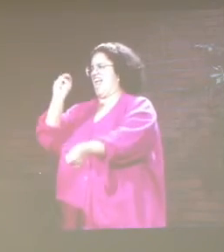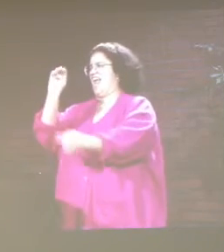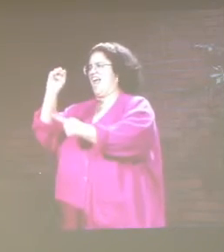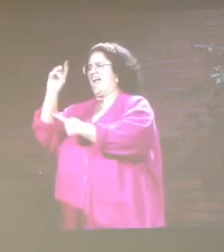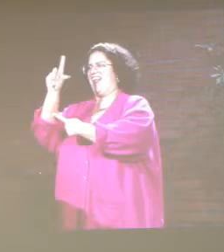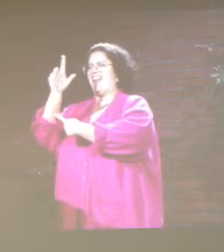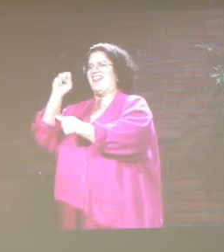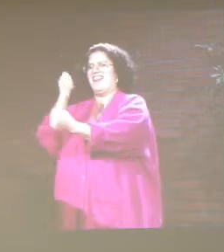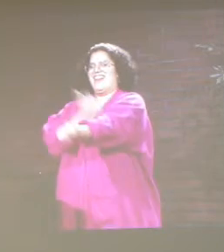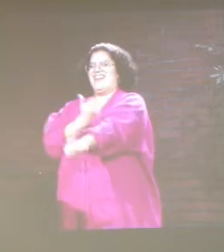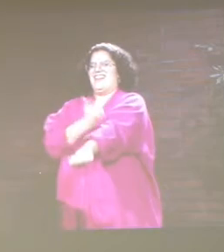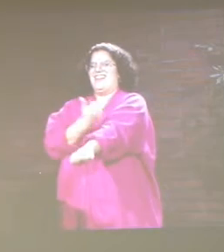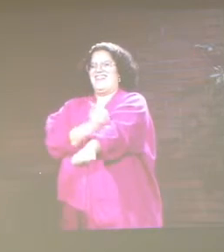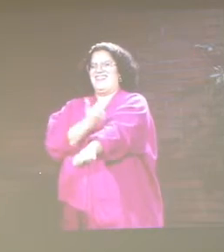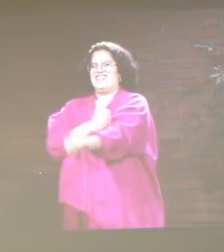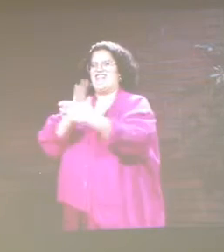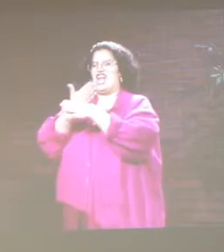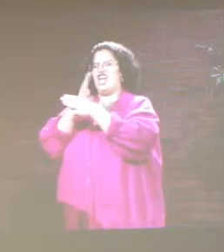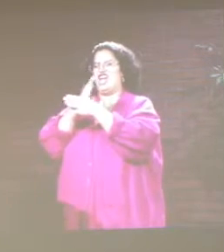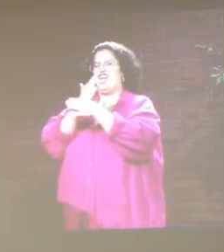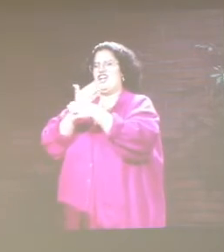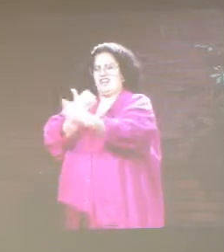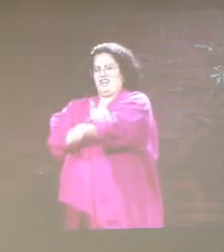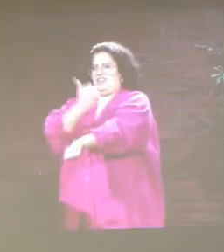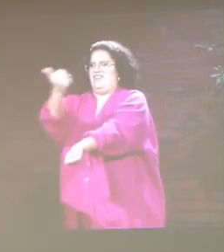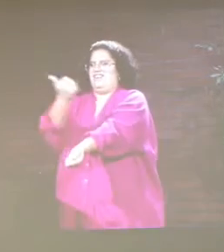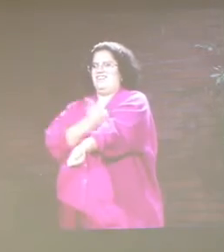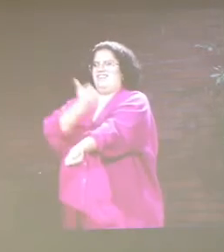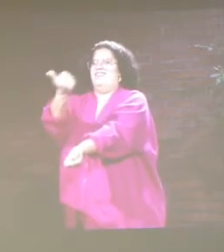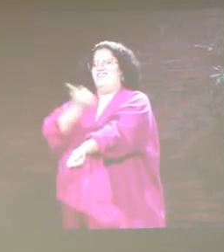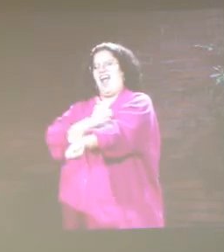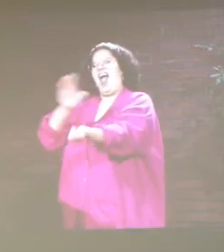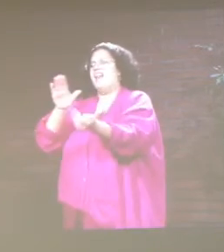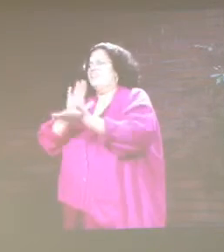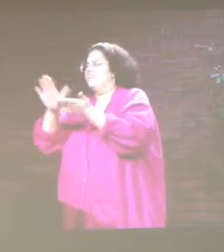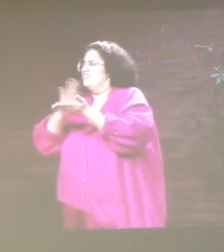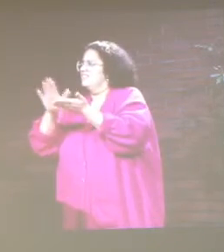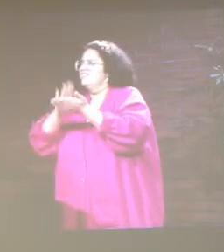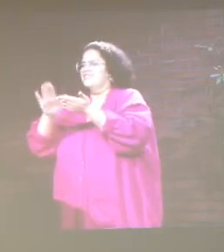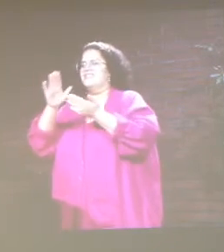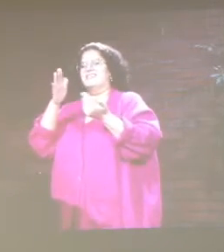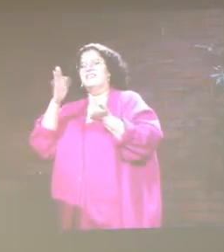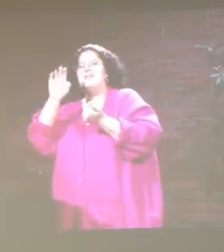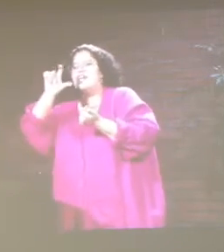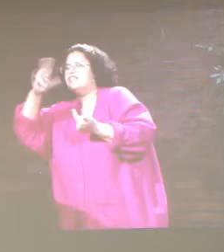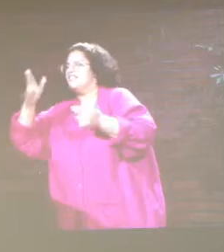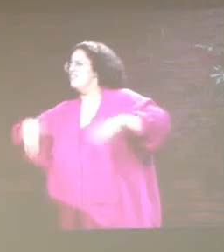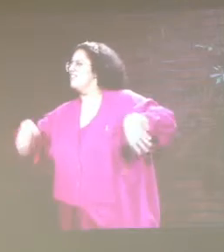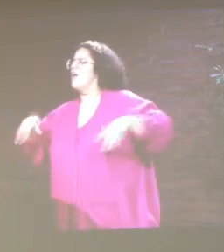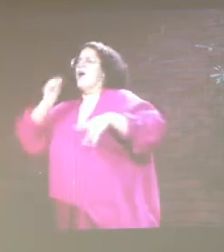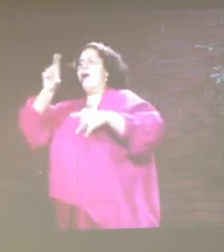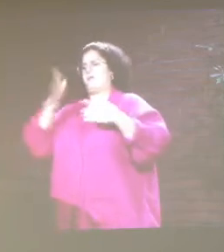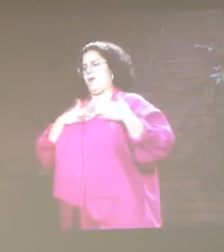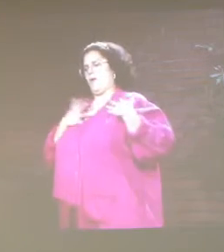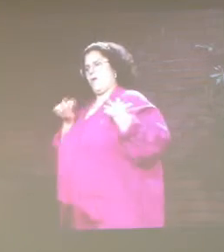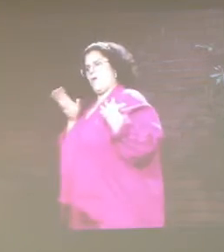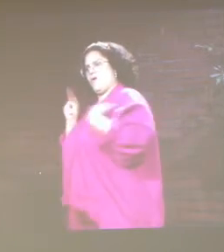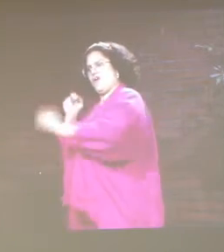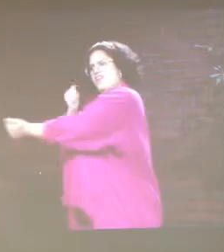And the third thing we're going to talk about, remember how I said if you share needles, that's a way to transmit HIV? What you need to make sure you do